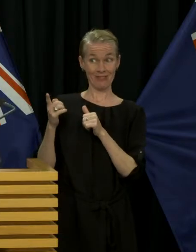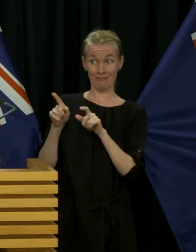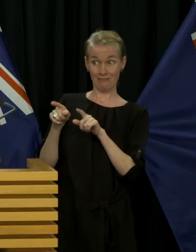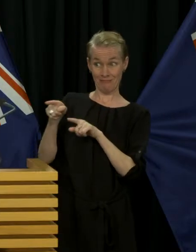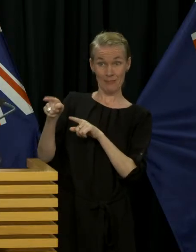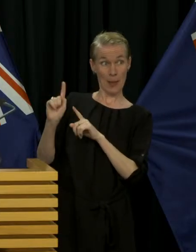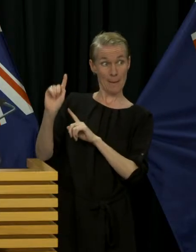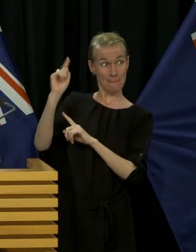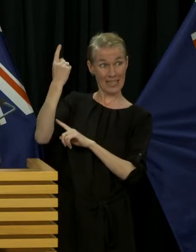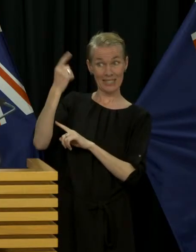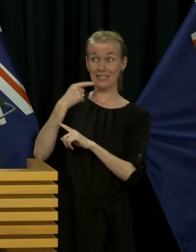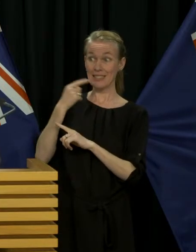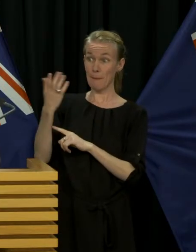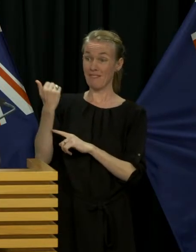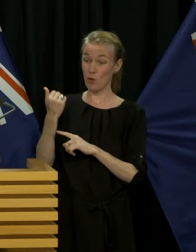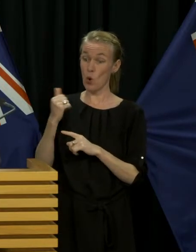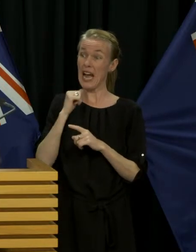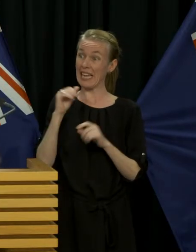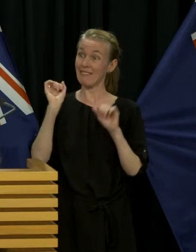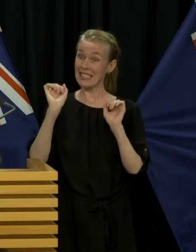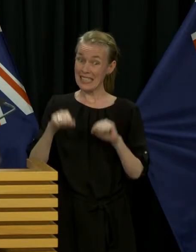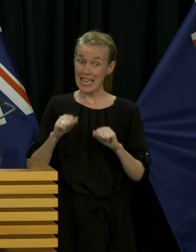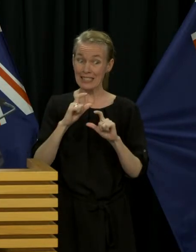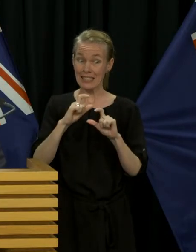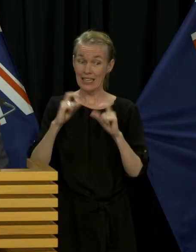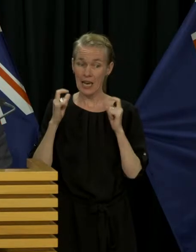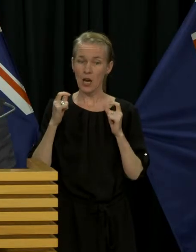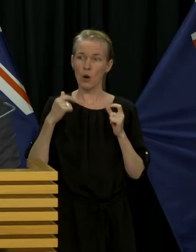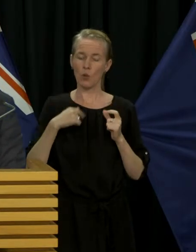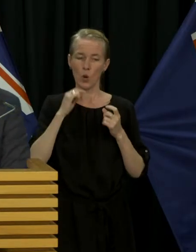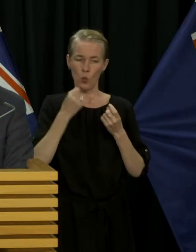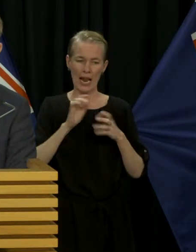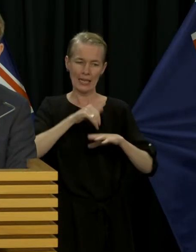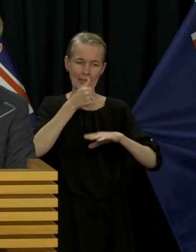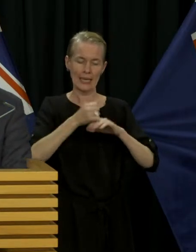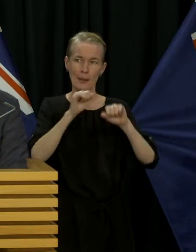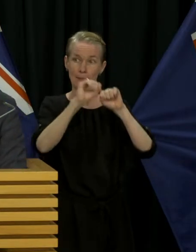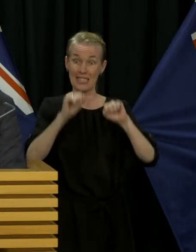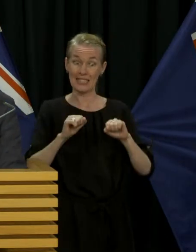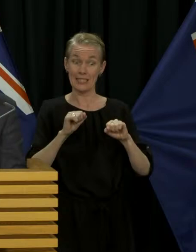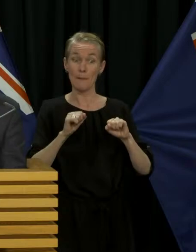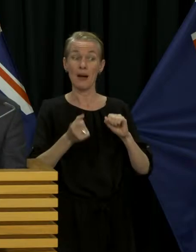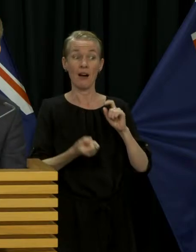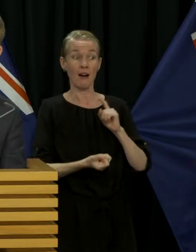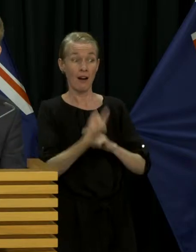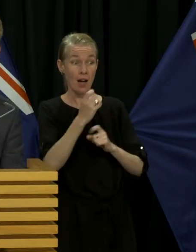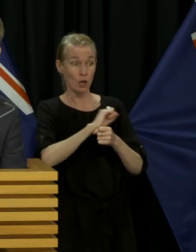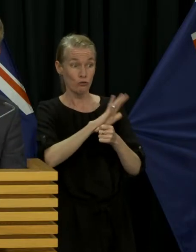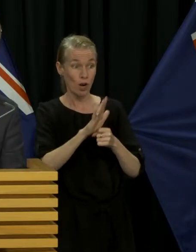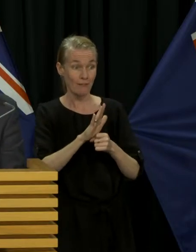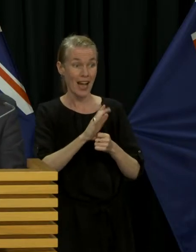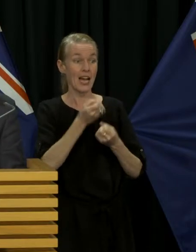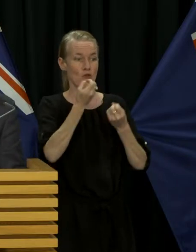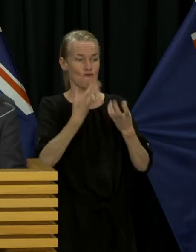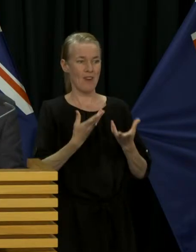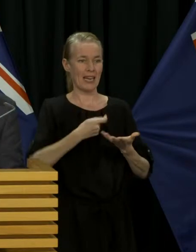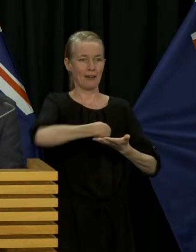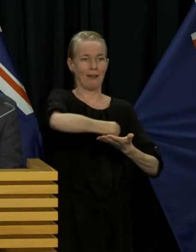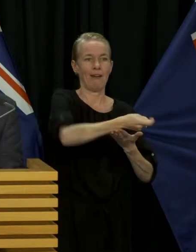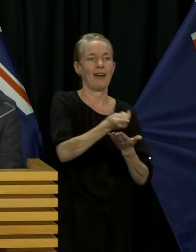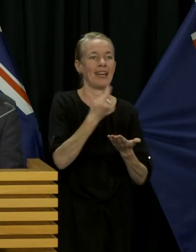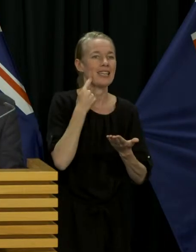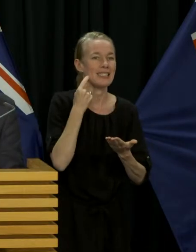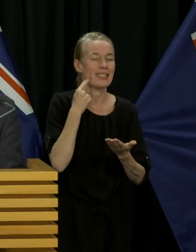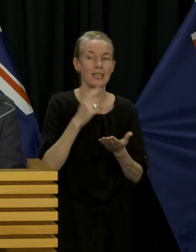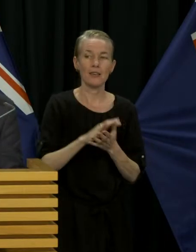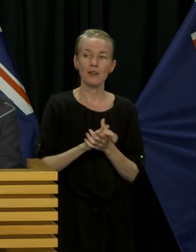access and how we can distribute masks to the general population, should that be part of our response. Okay, over here. Update on the Roche report